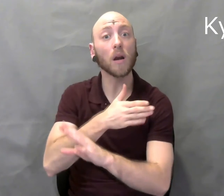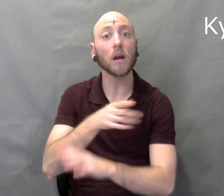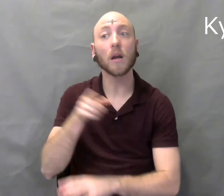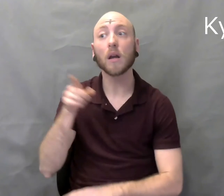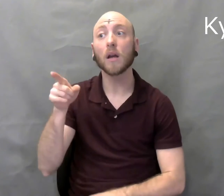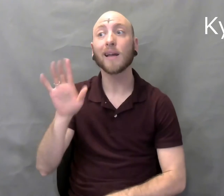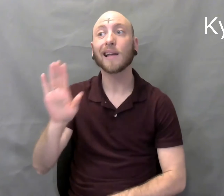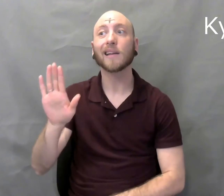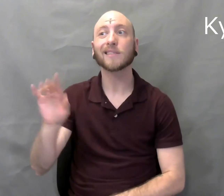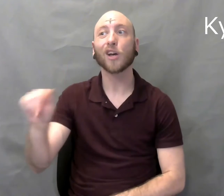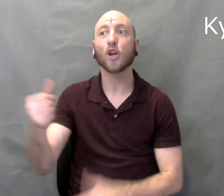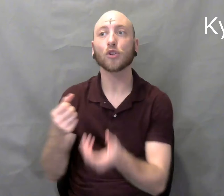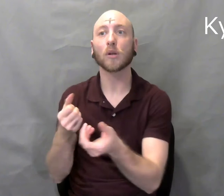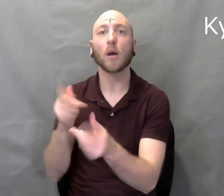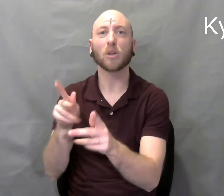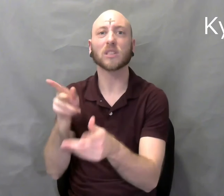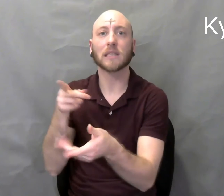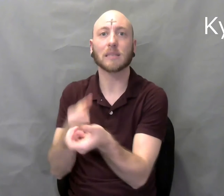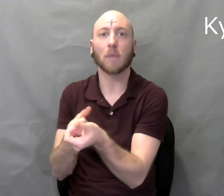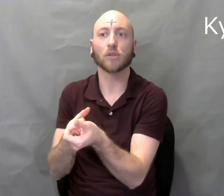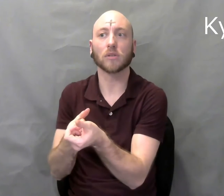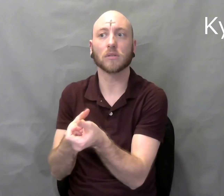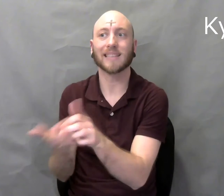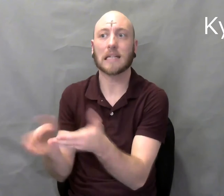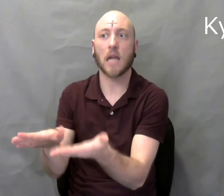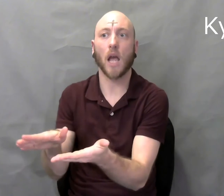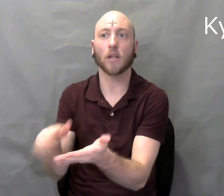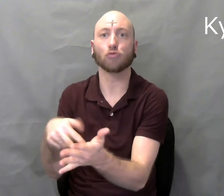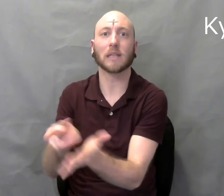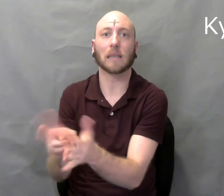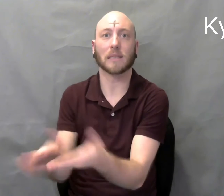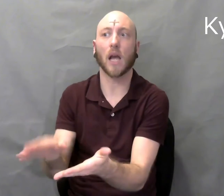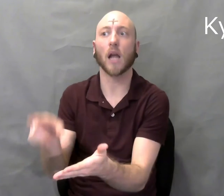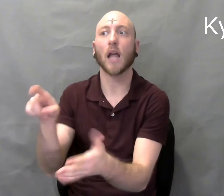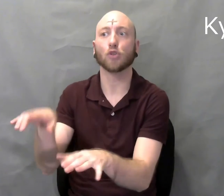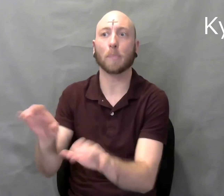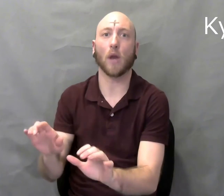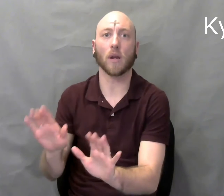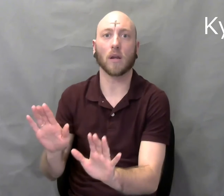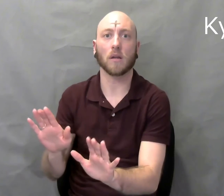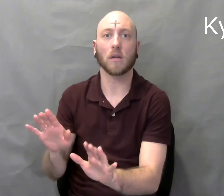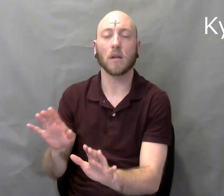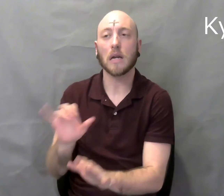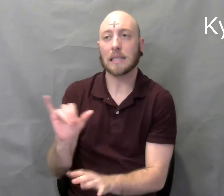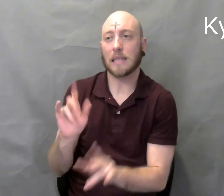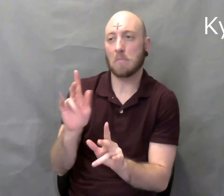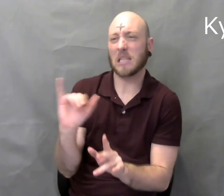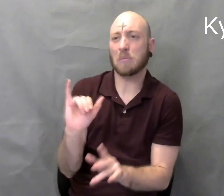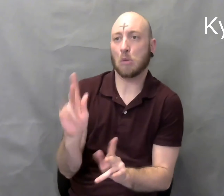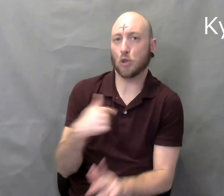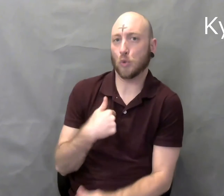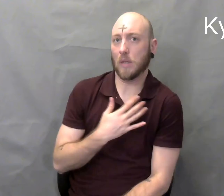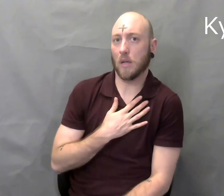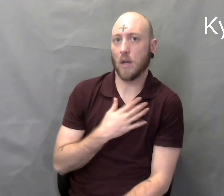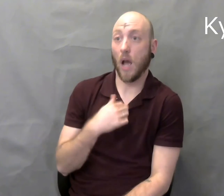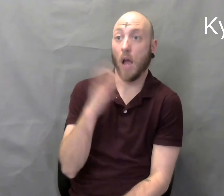his sponsees that relapsed and died and had a very similar personality. And I didn't know any of this.